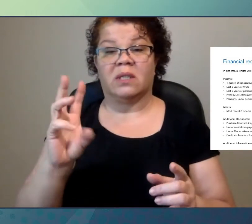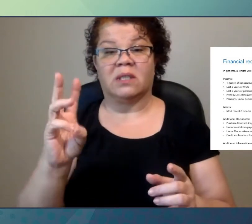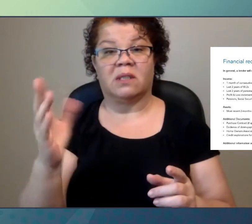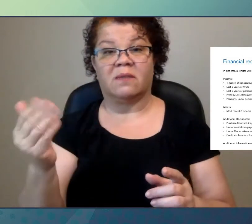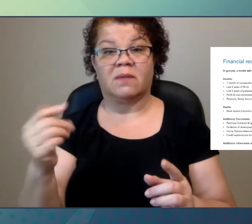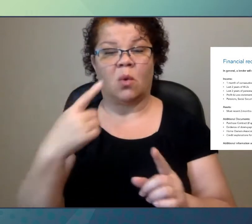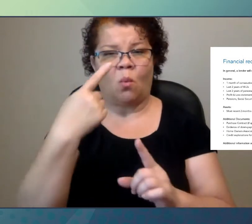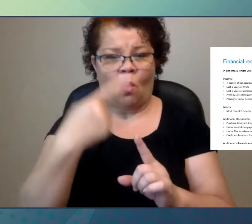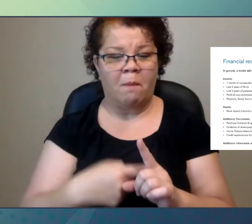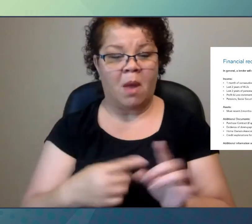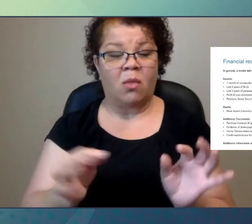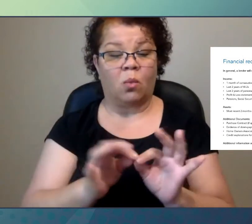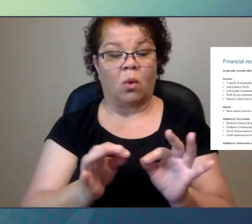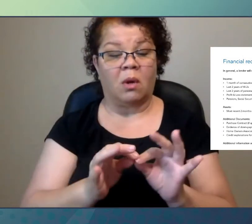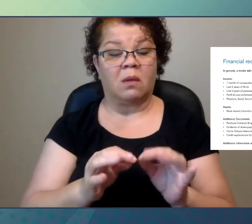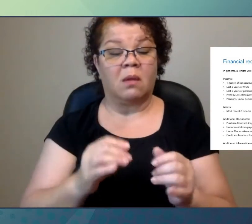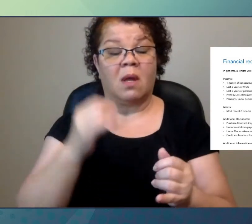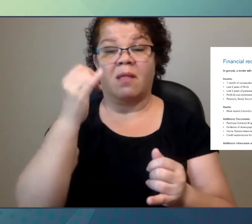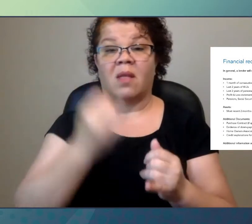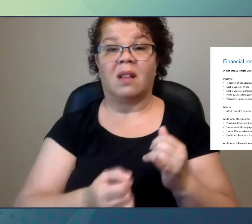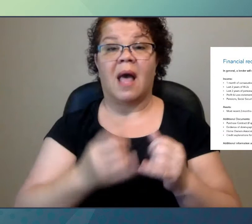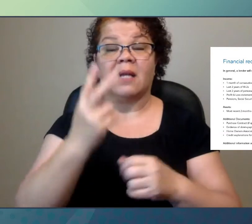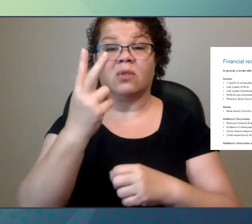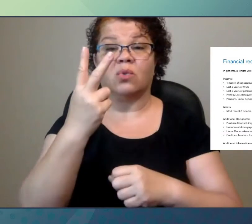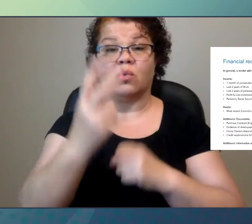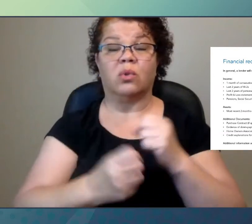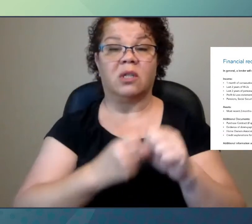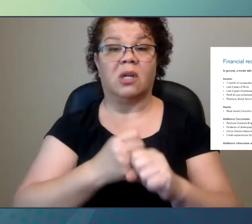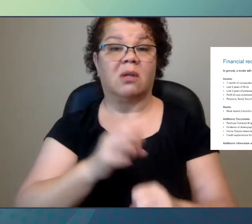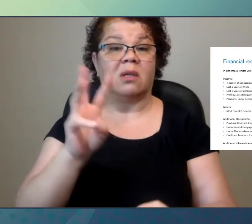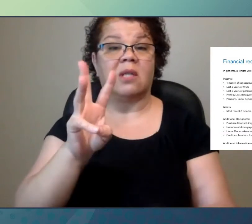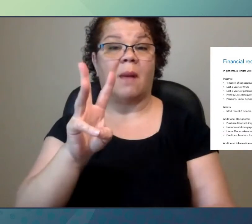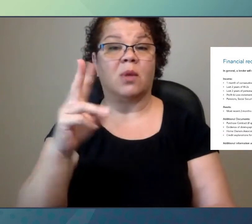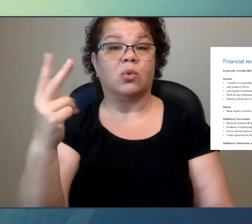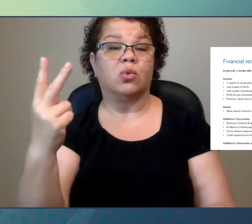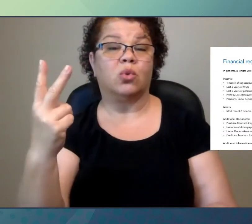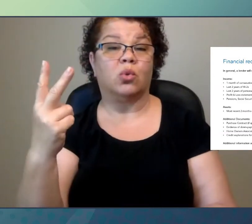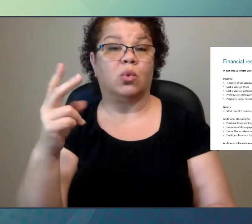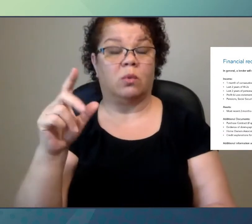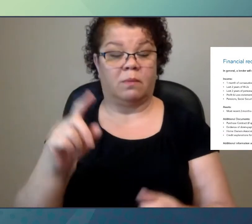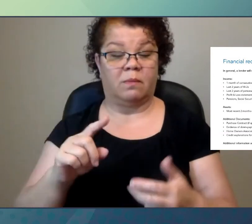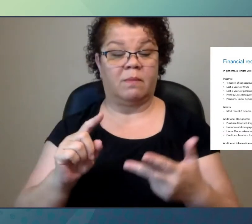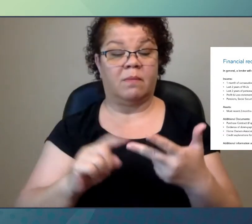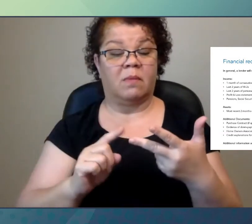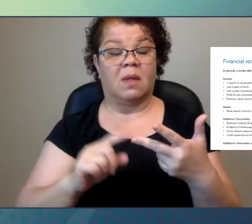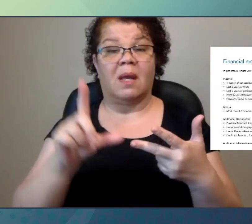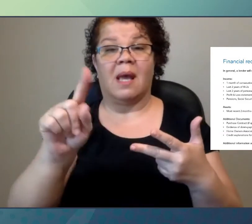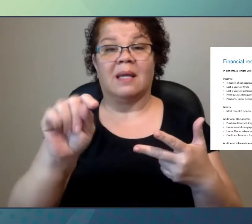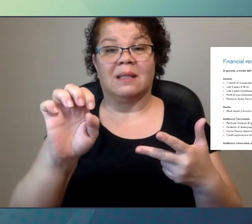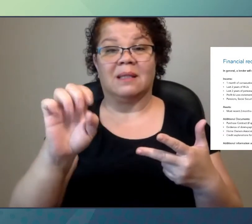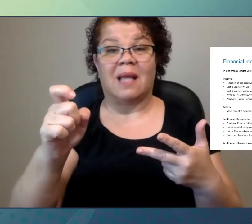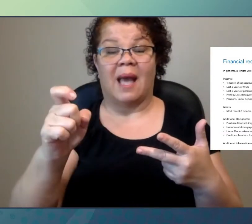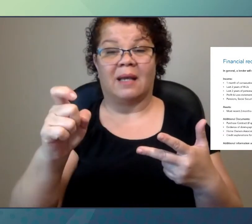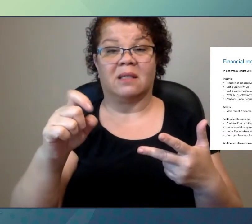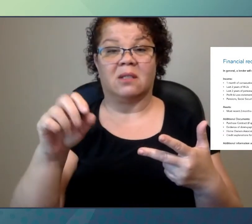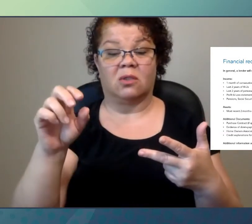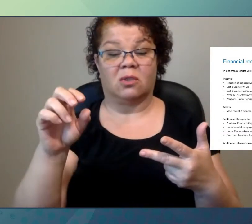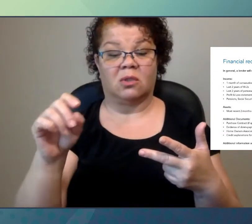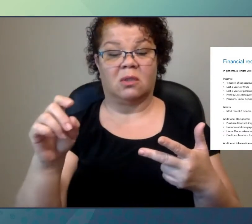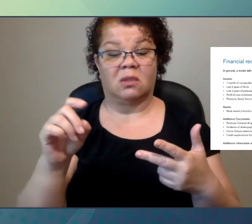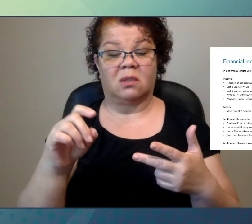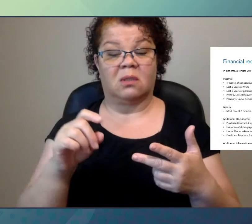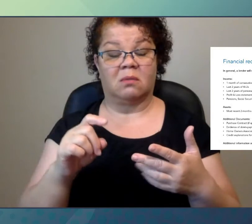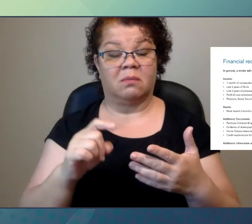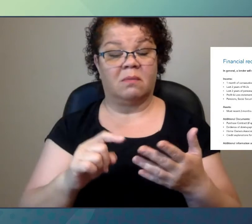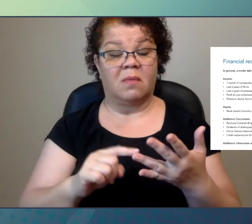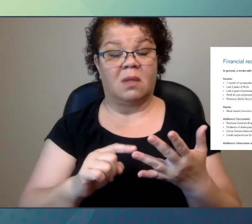You're also going to be providing the last 2 years of W-2s, tax returns, or business tax returns if applicable, a profit